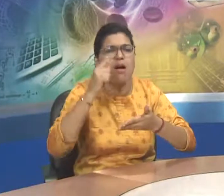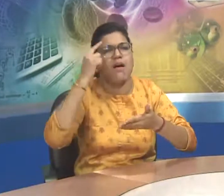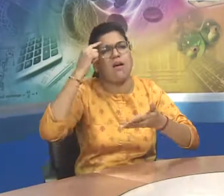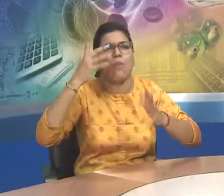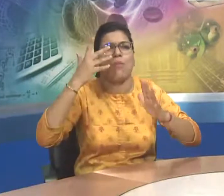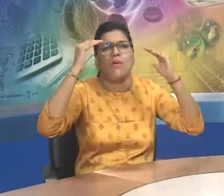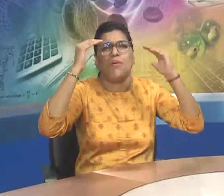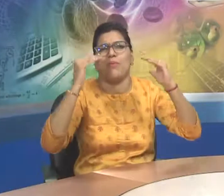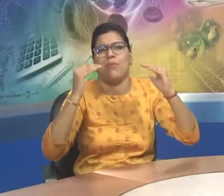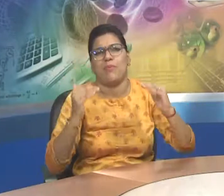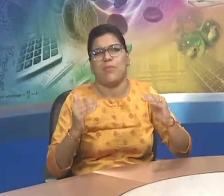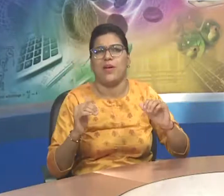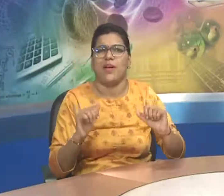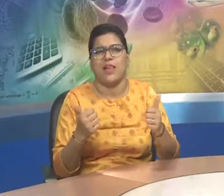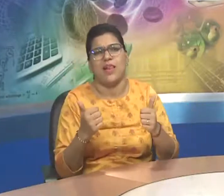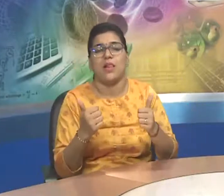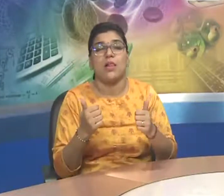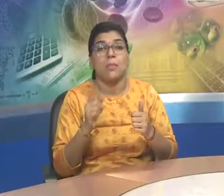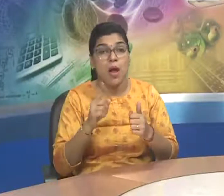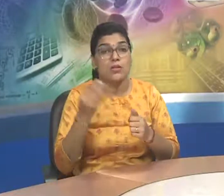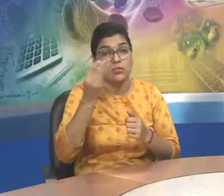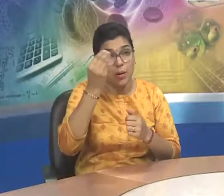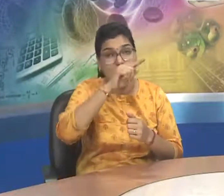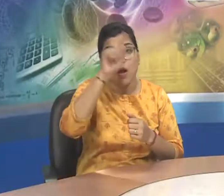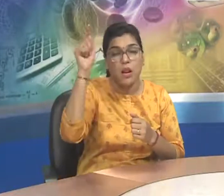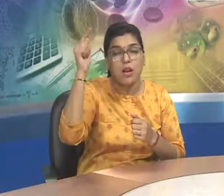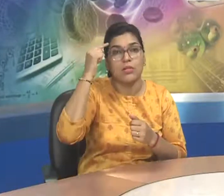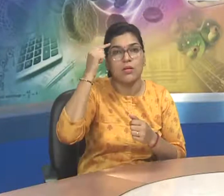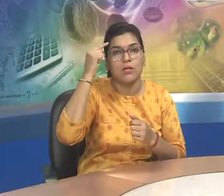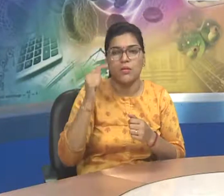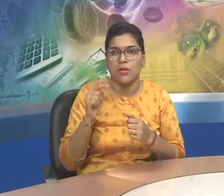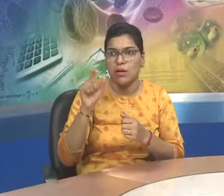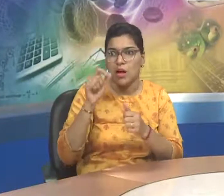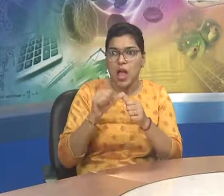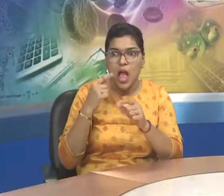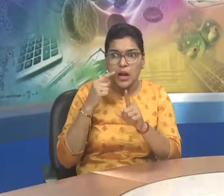information to help people